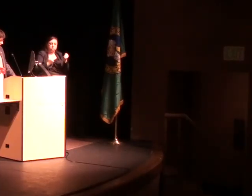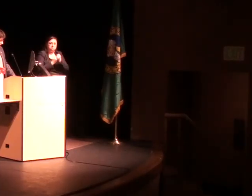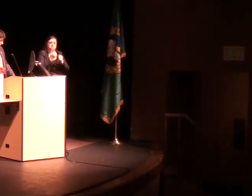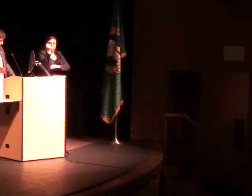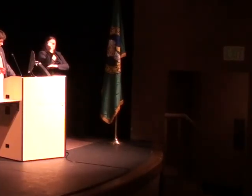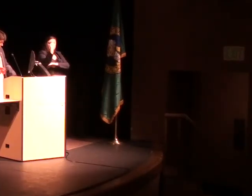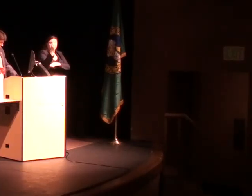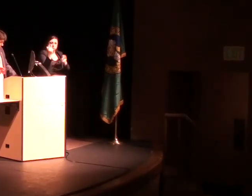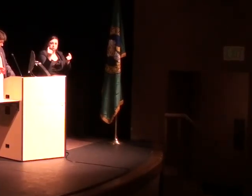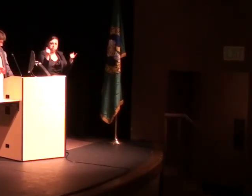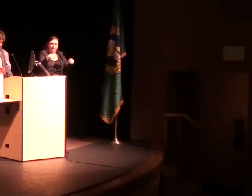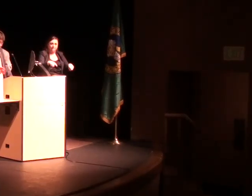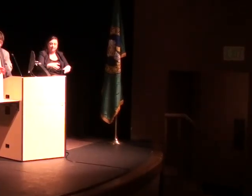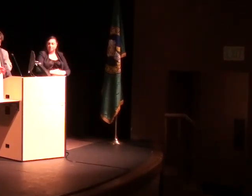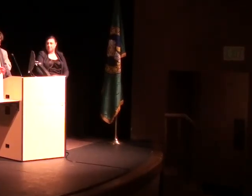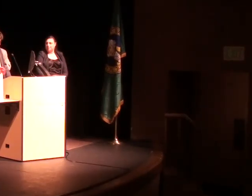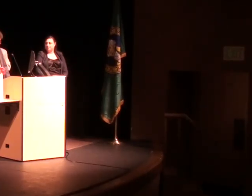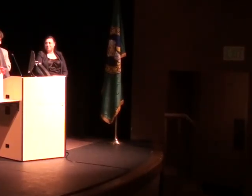find